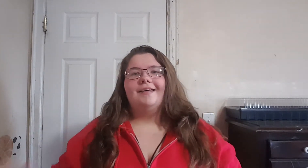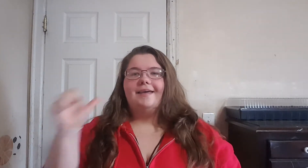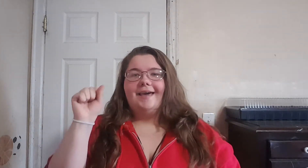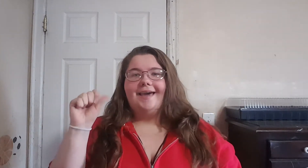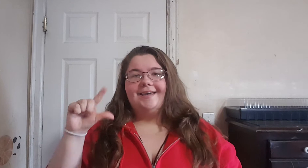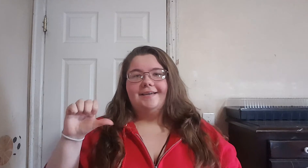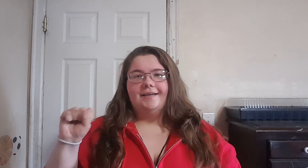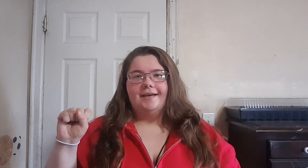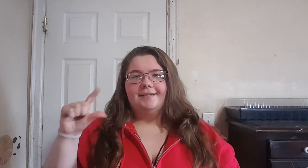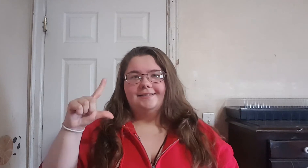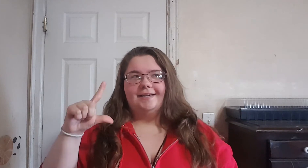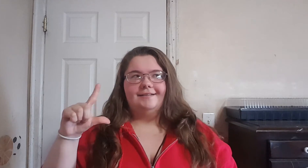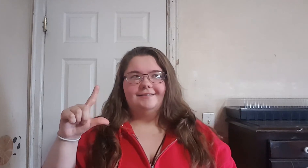ASL